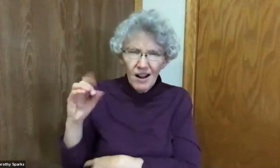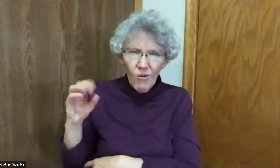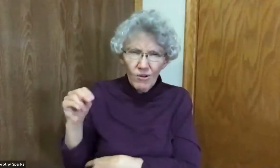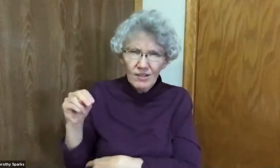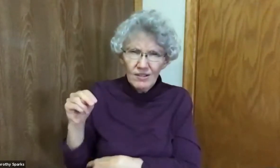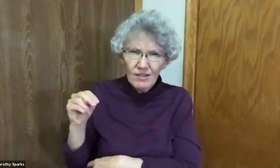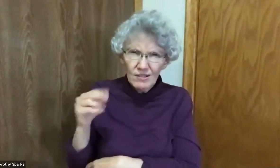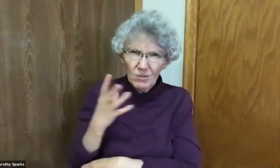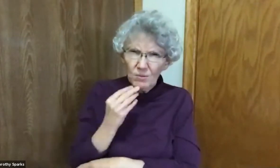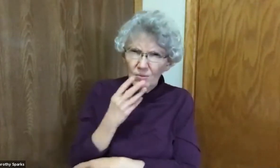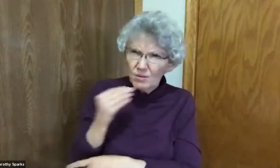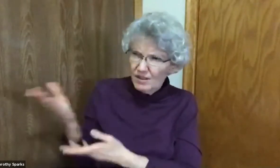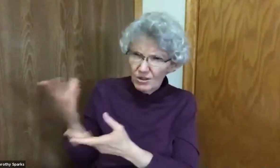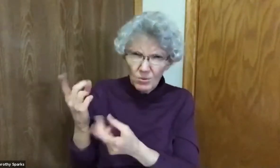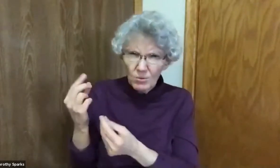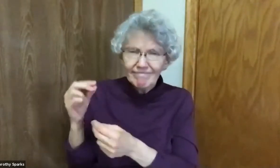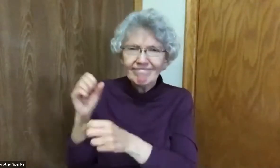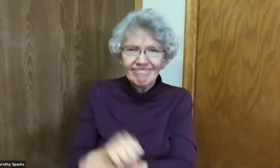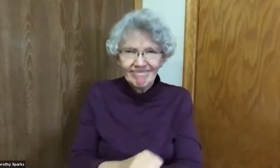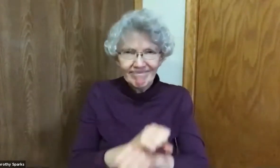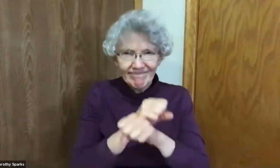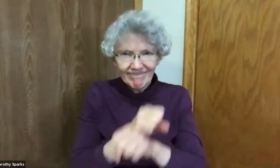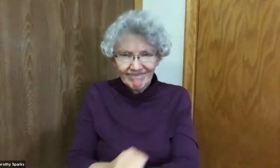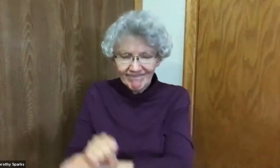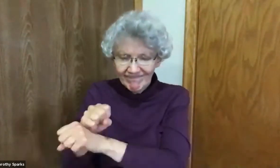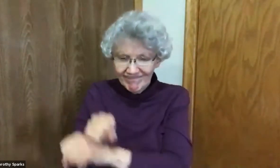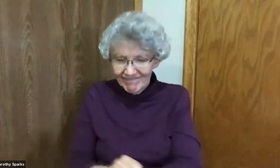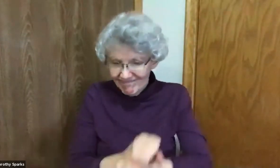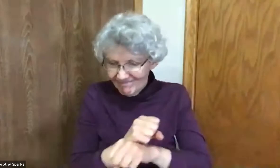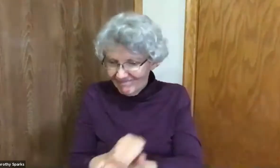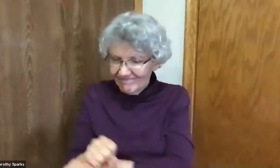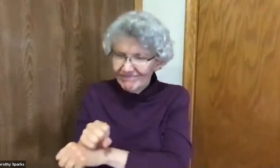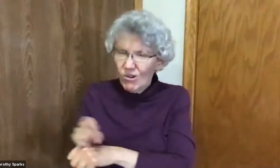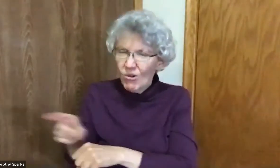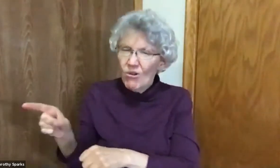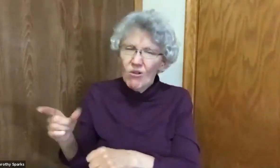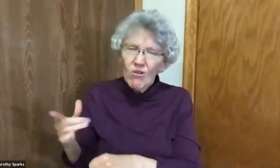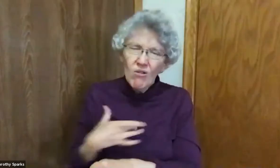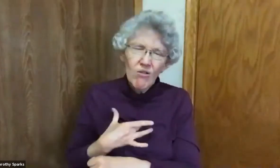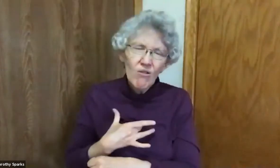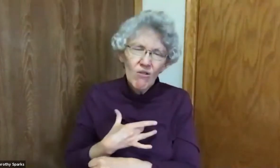destroyed and the Jewish people were brought to Babylon as slaves.